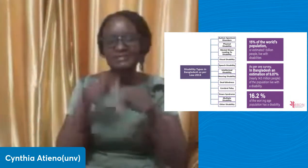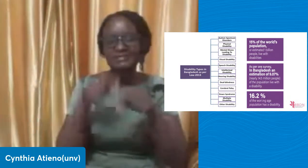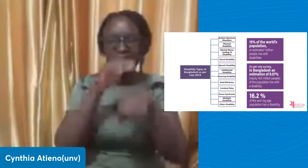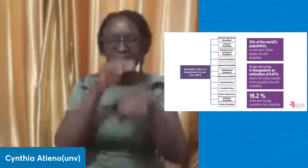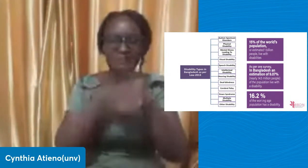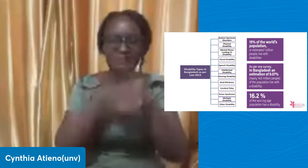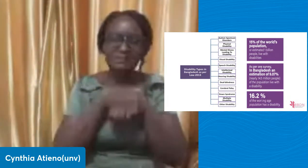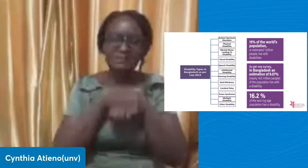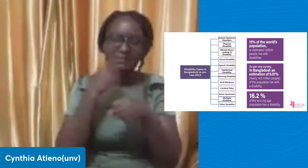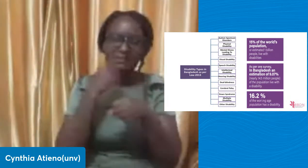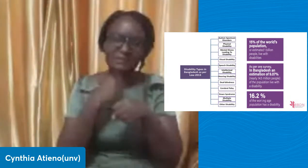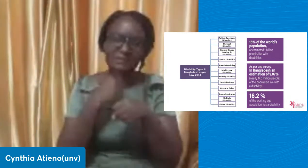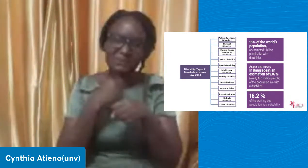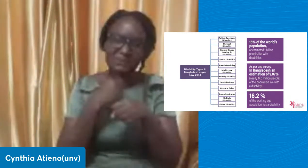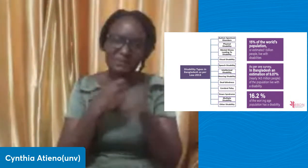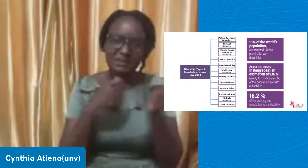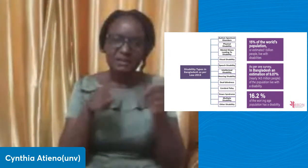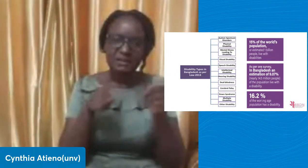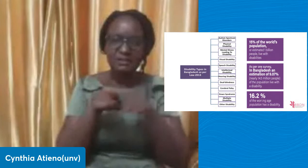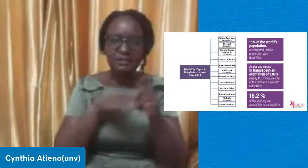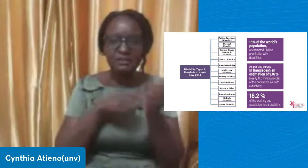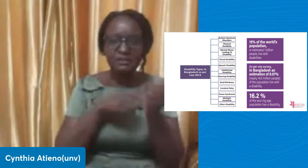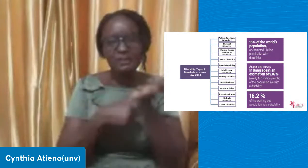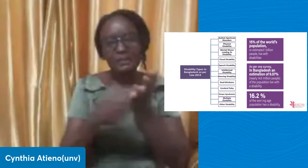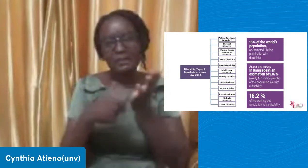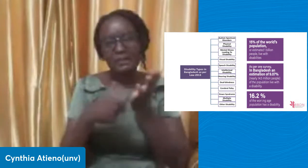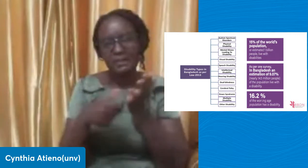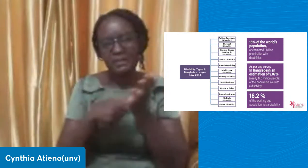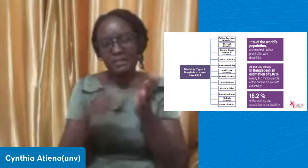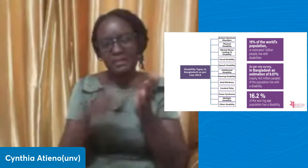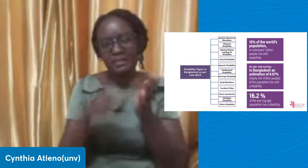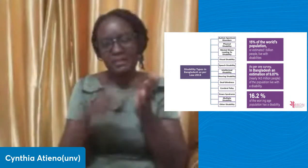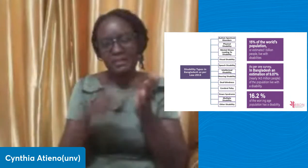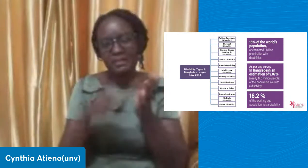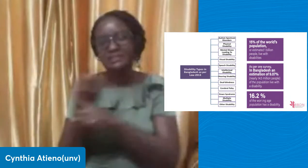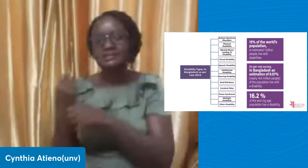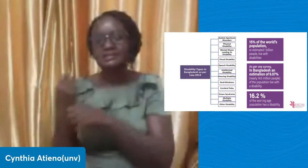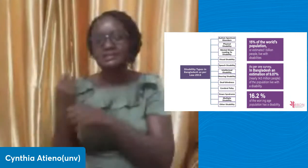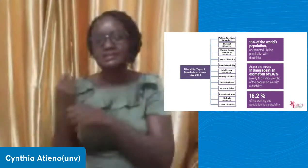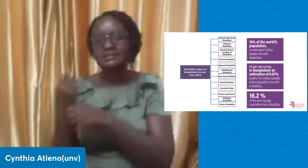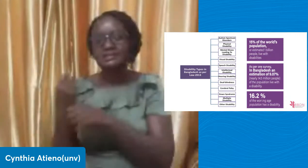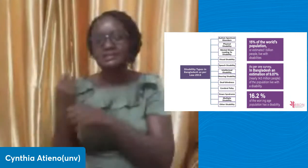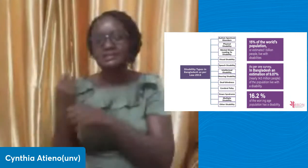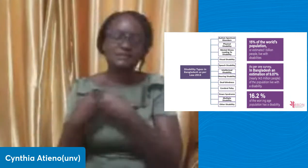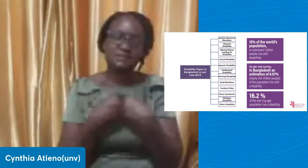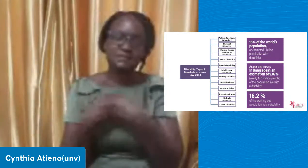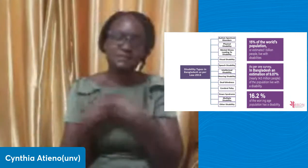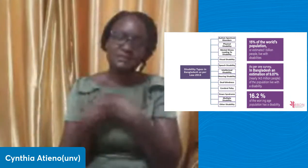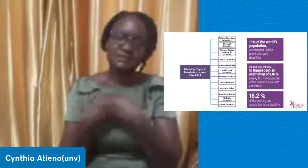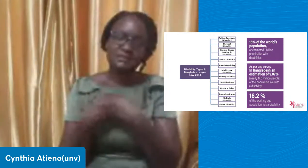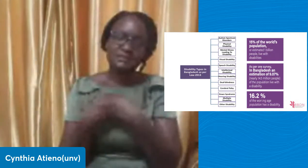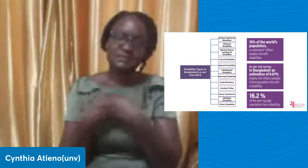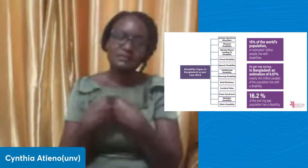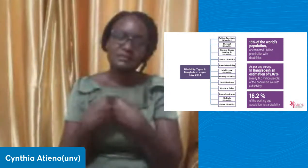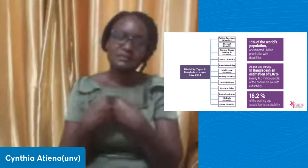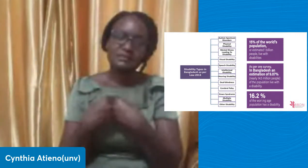with training and job placement and transportation as well. There are also issues with the employers' perceptions. The next